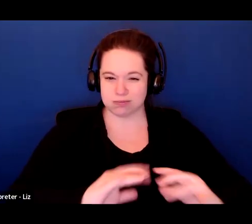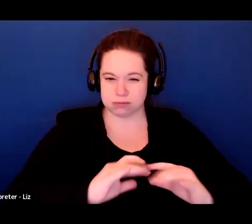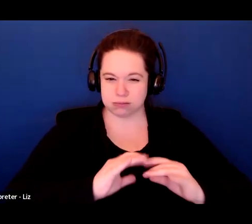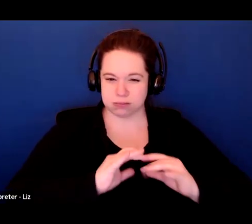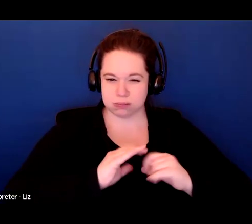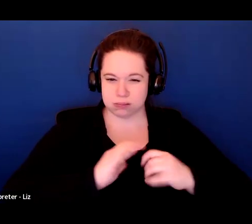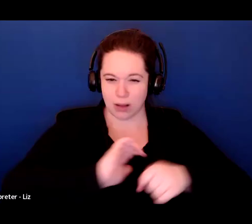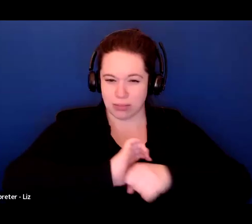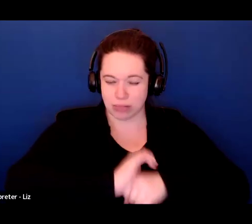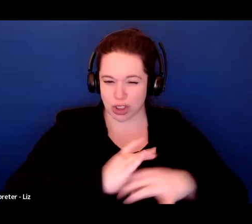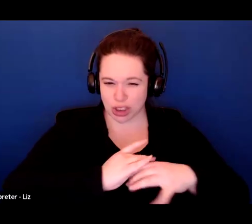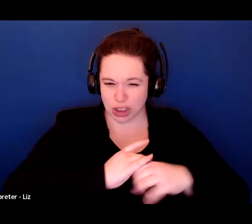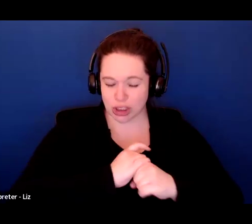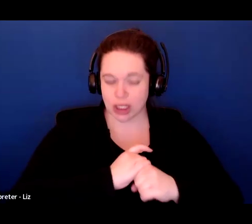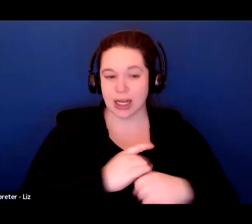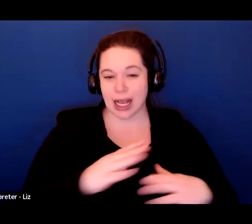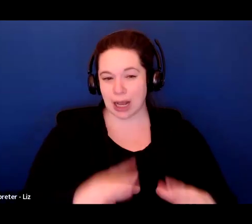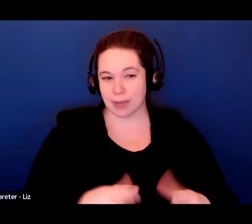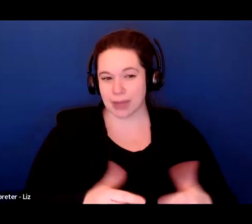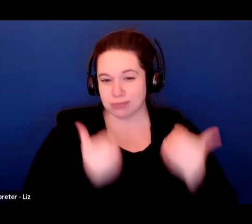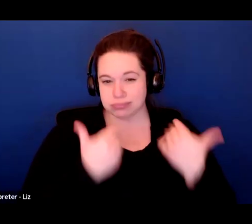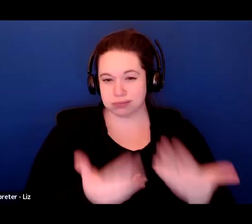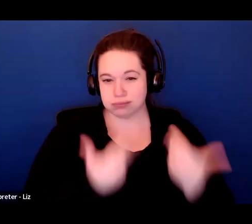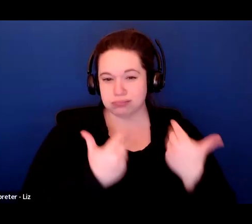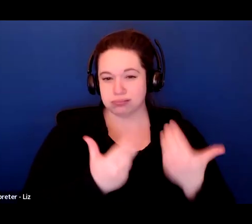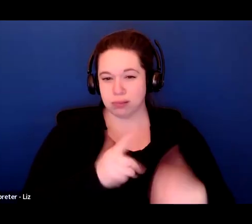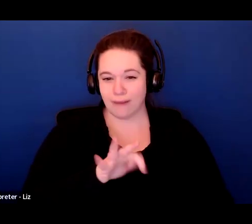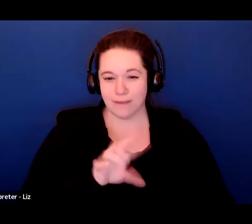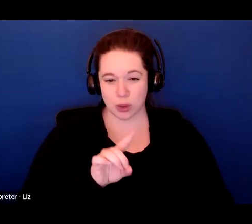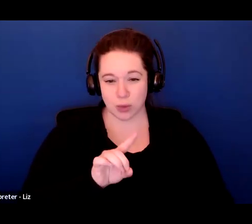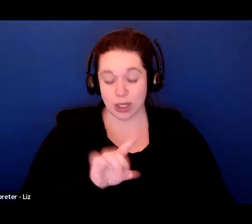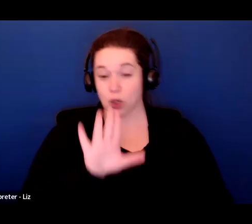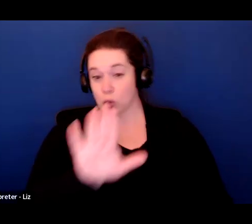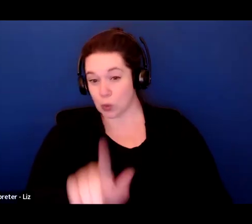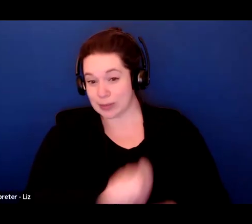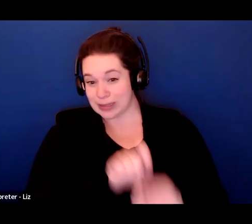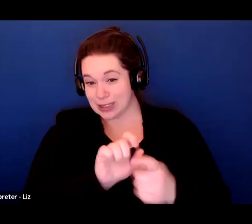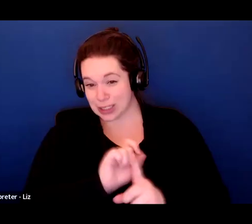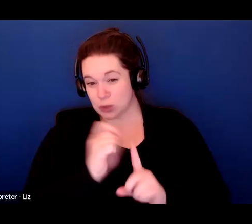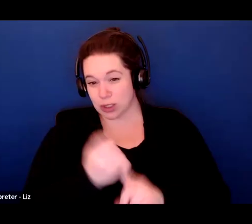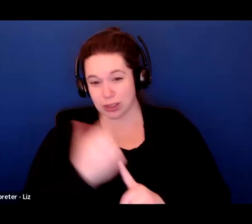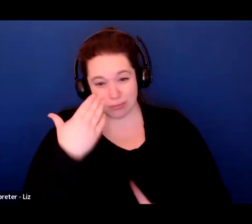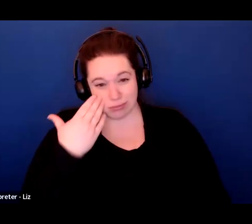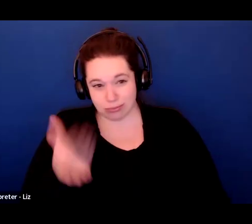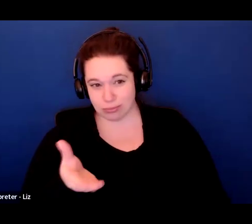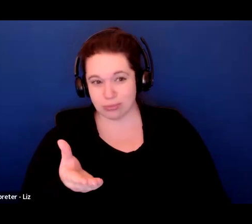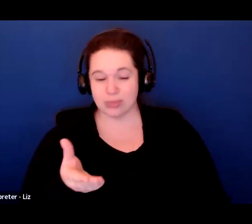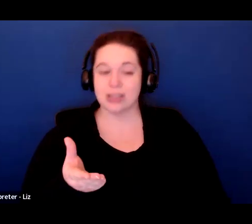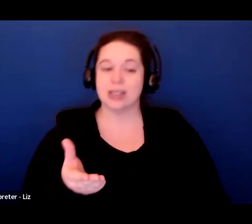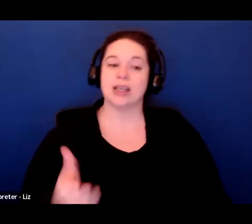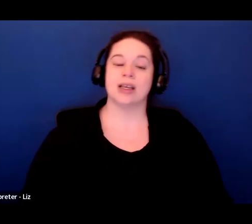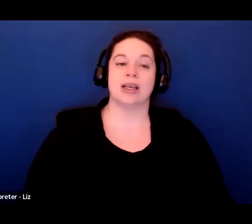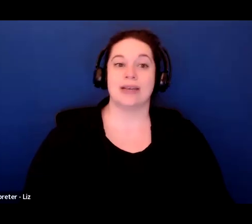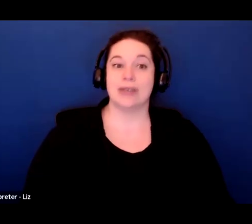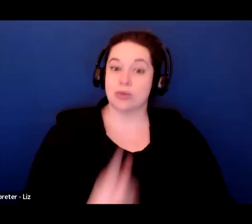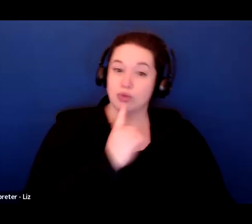So that helps the fluid go up. I don't know about any of these for your particular case of lymphedema. If it's very, very severe, you